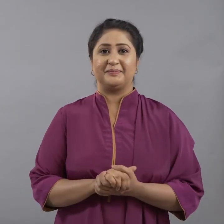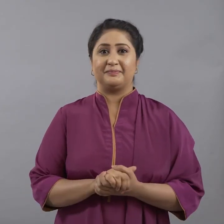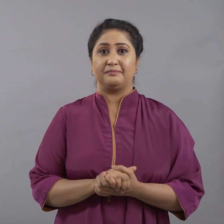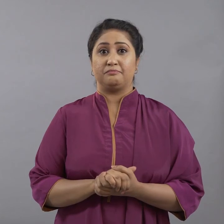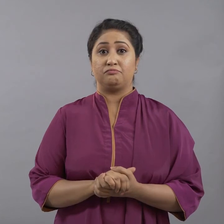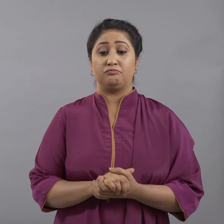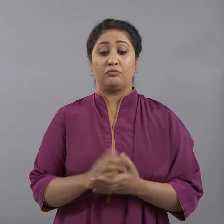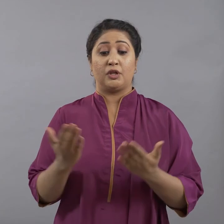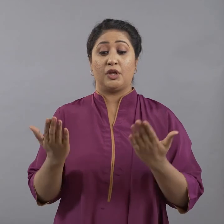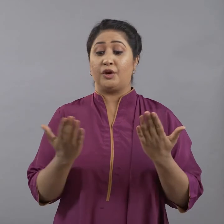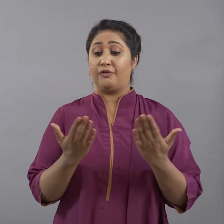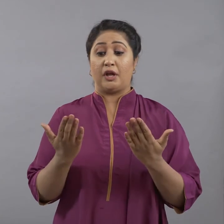Reading books.